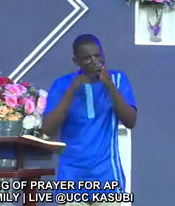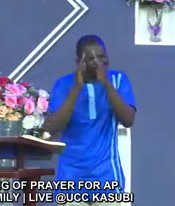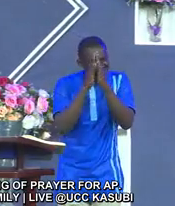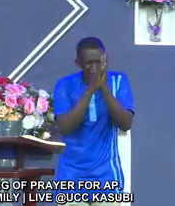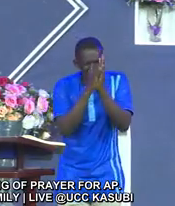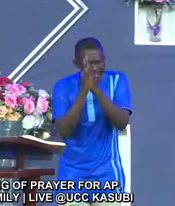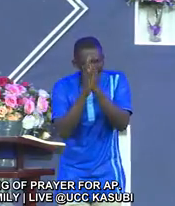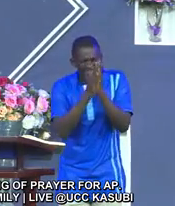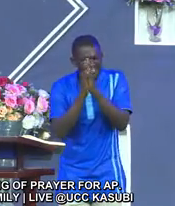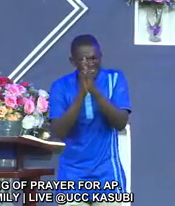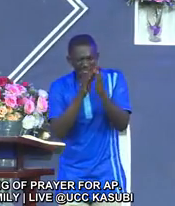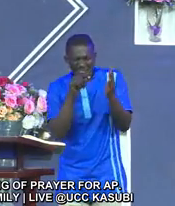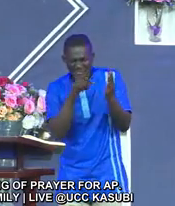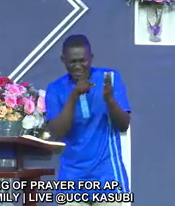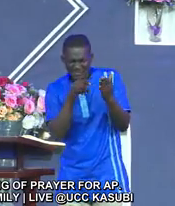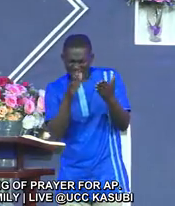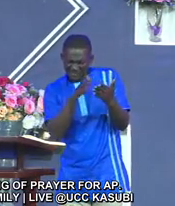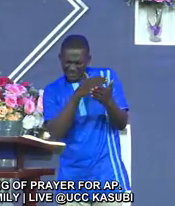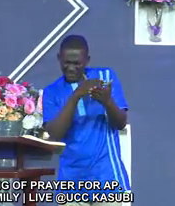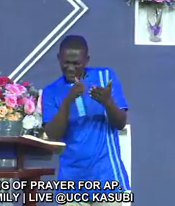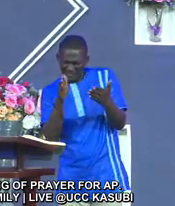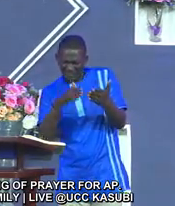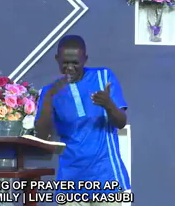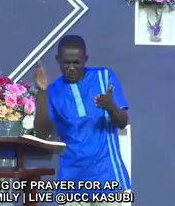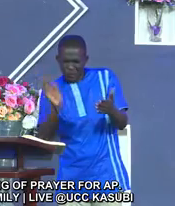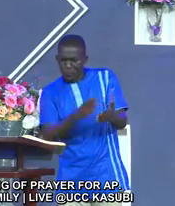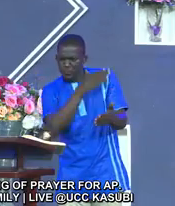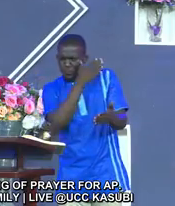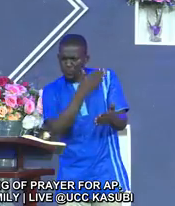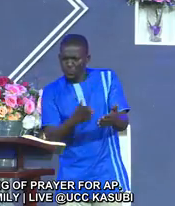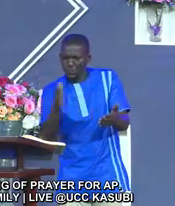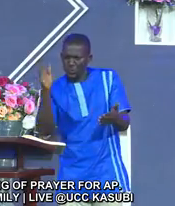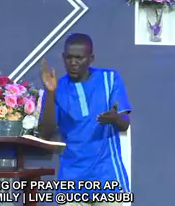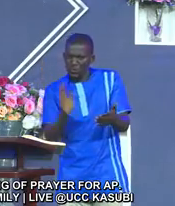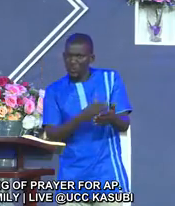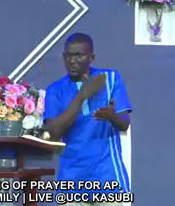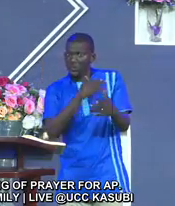hymn that I did not know, but he was singing.